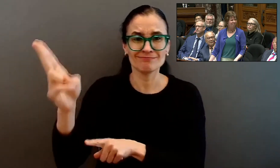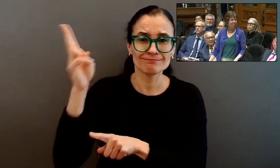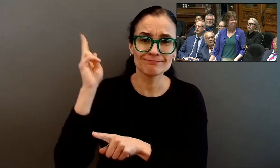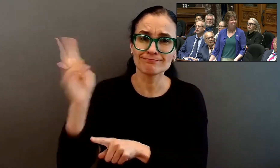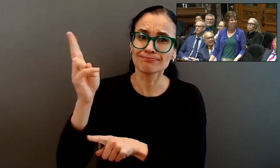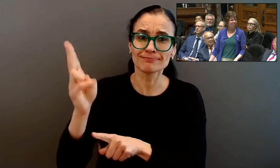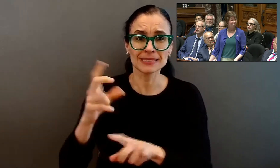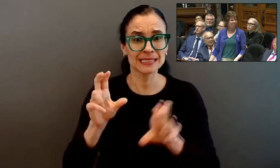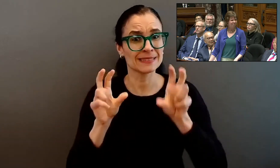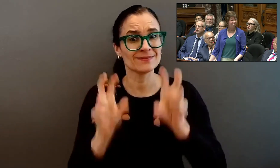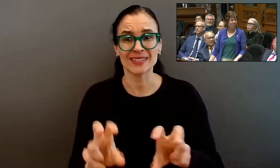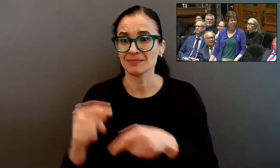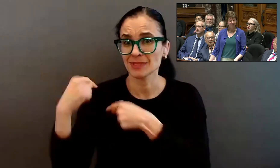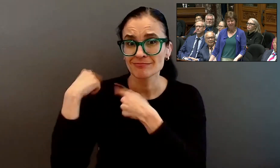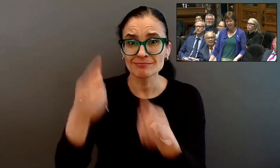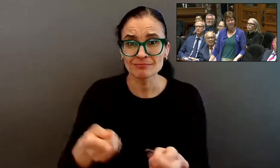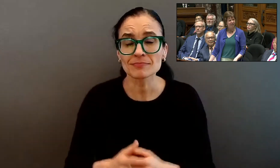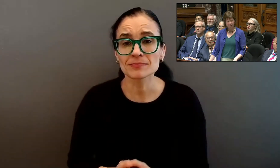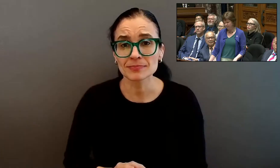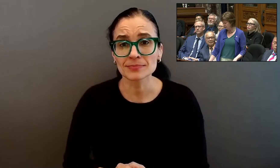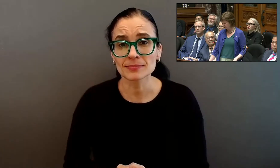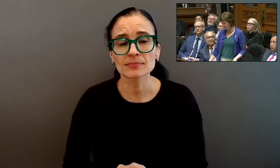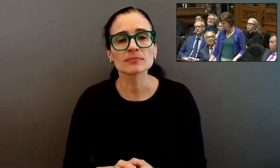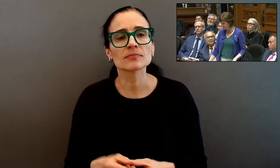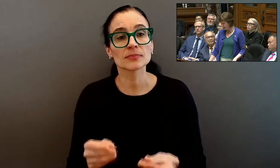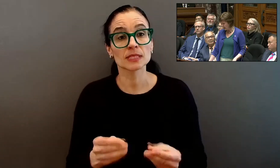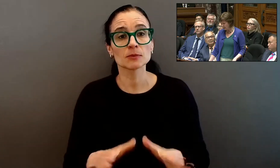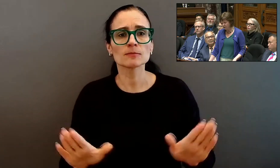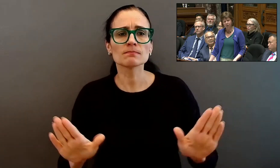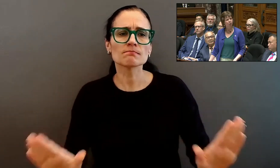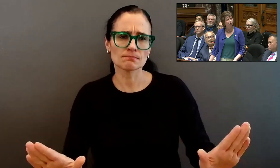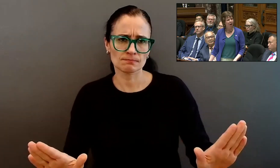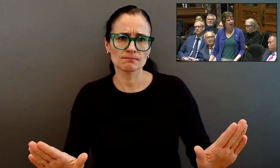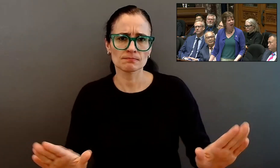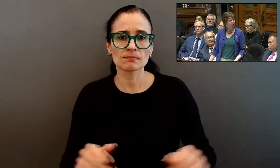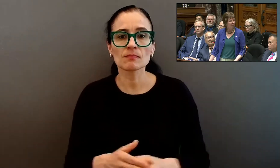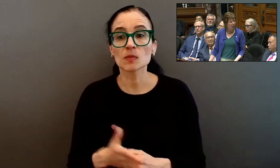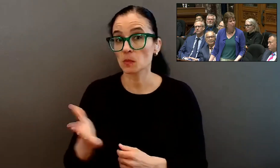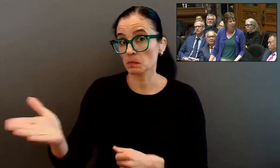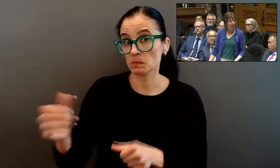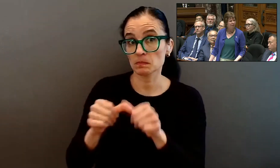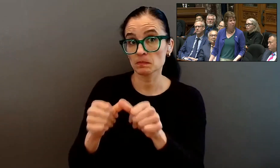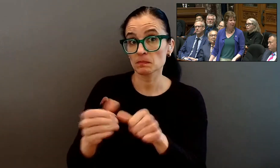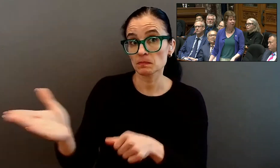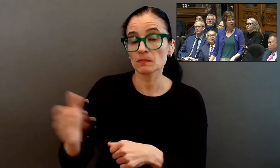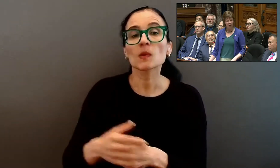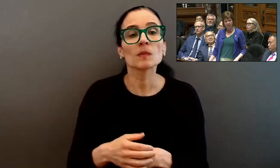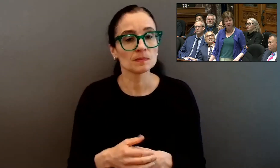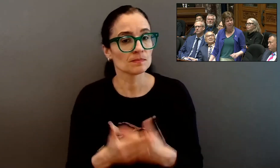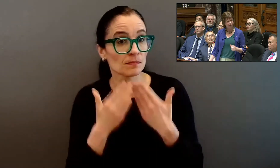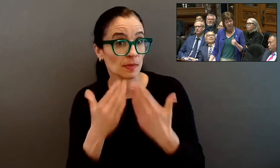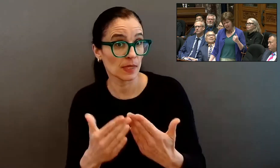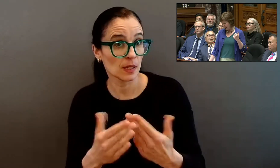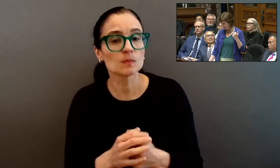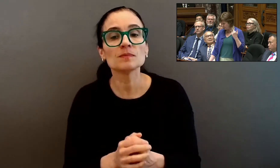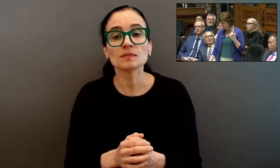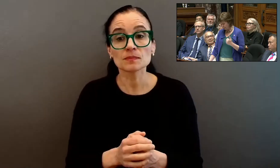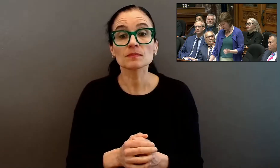Members, please continue. Thank you, Mr. Speaker. To hire Michael Bryant based on